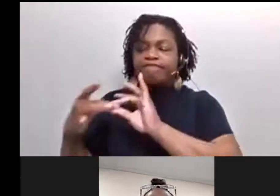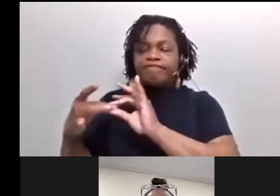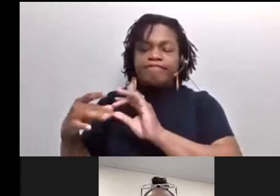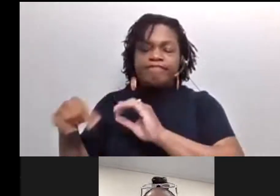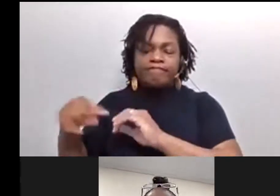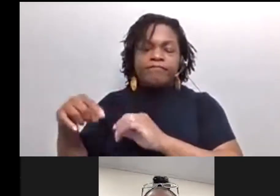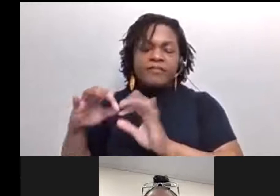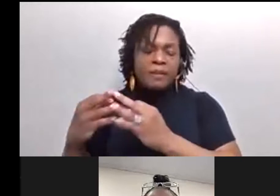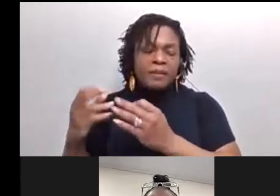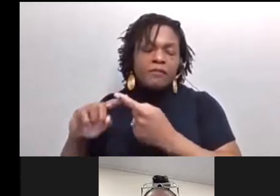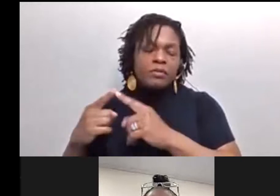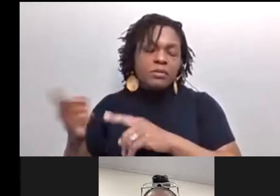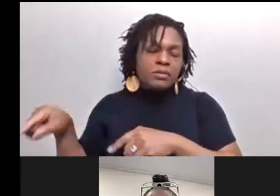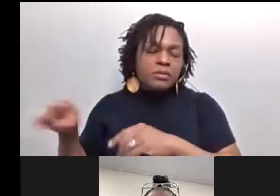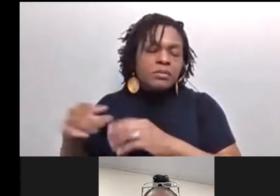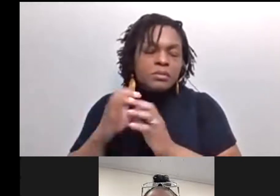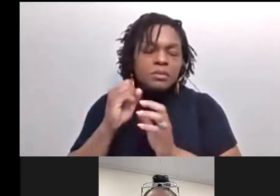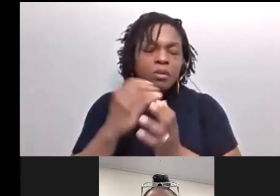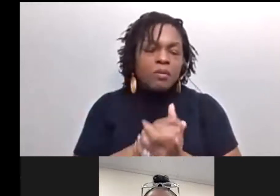Absolutely. Yep.